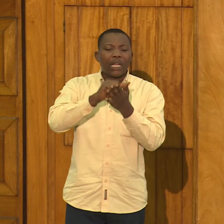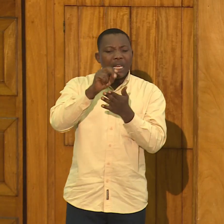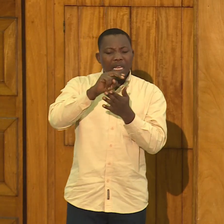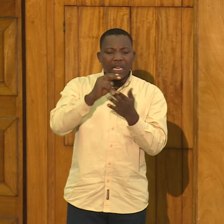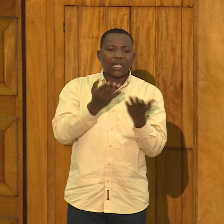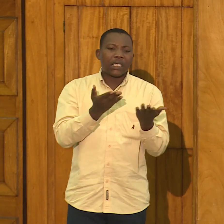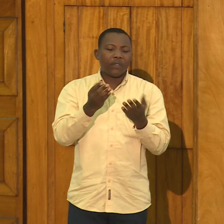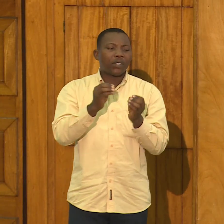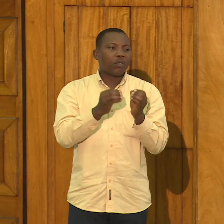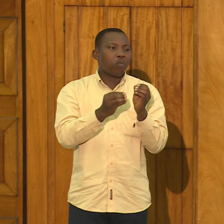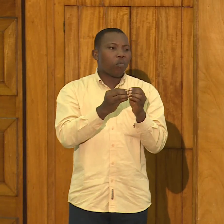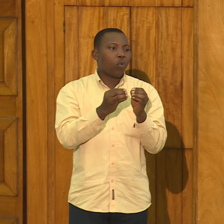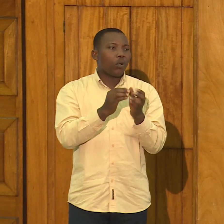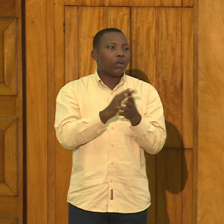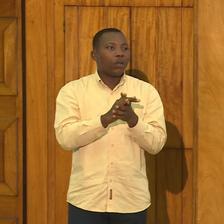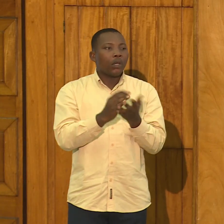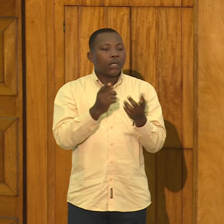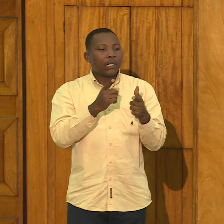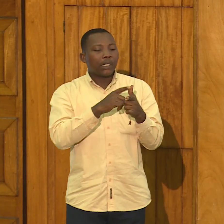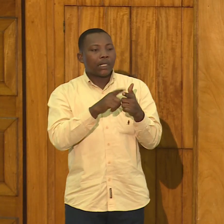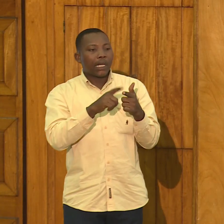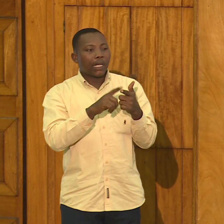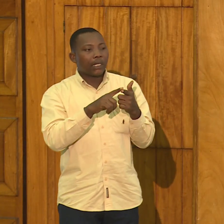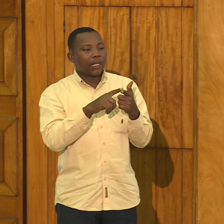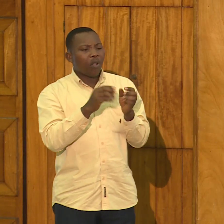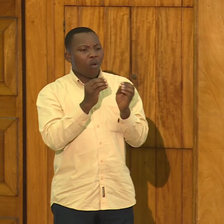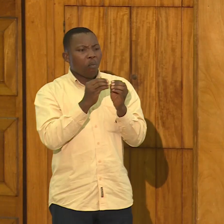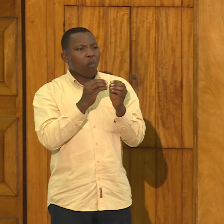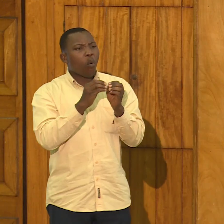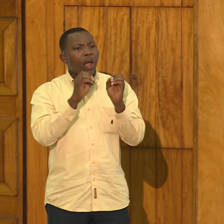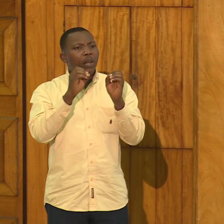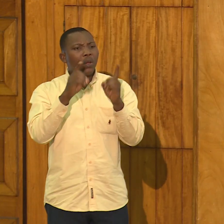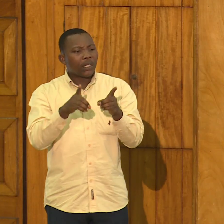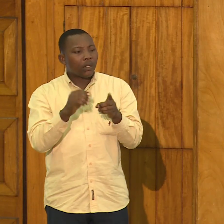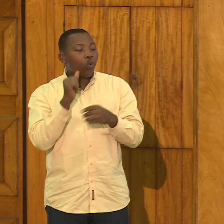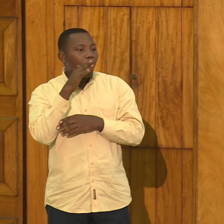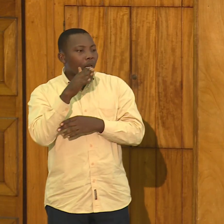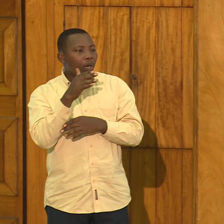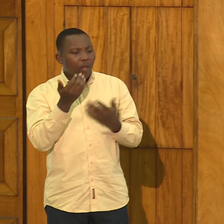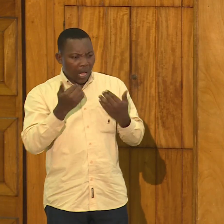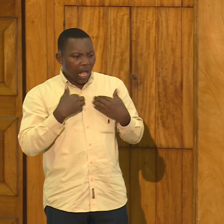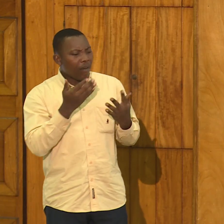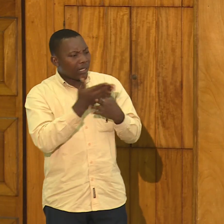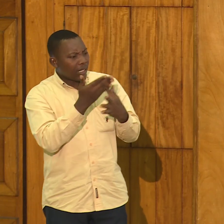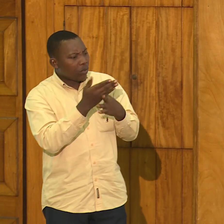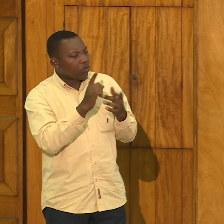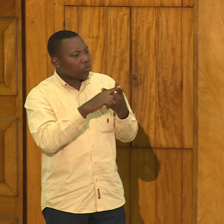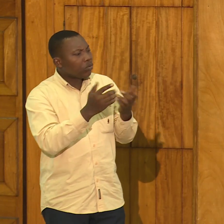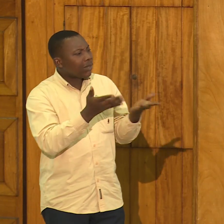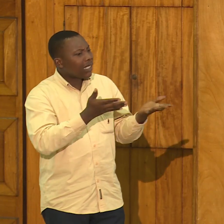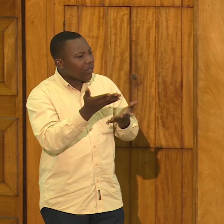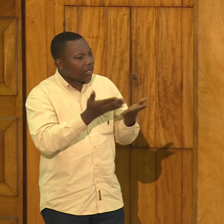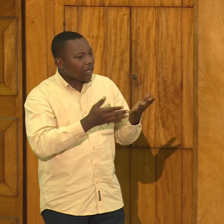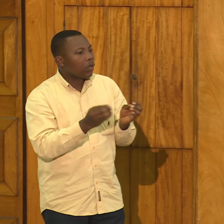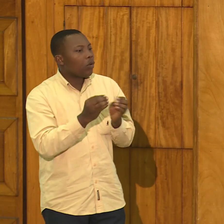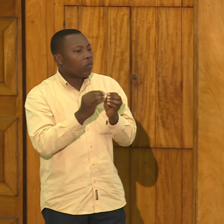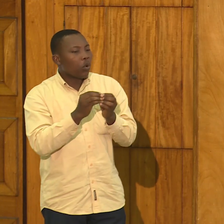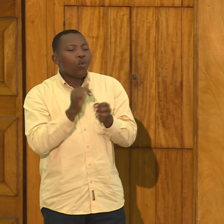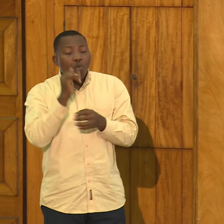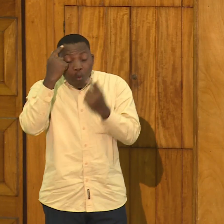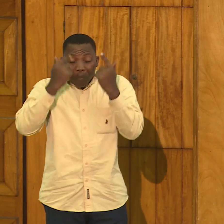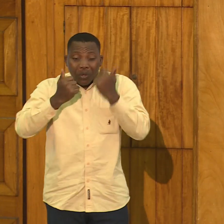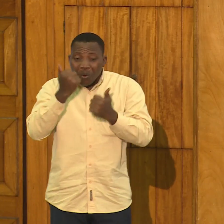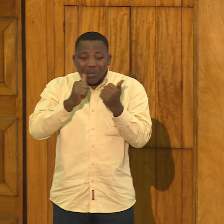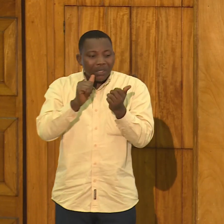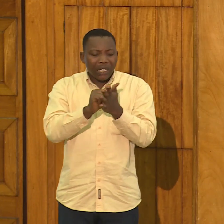And then the second thing is that more educated women, they access these services regularly. right? Now, it's not because they are better at